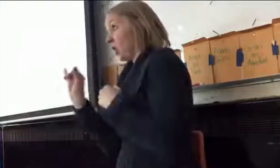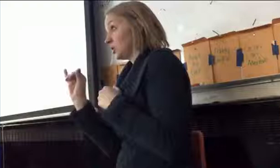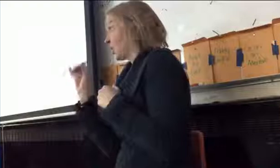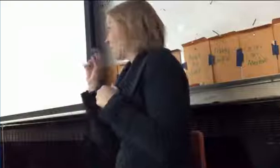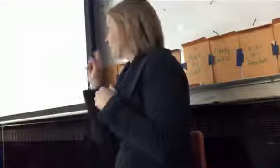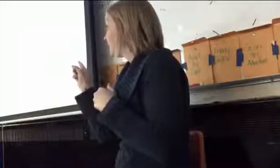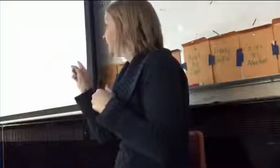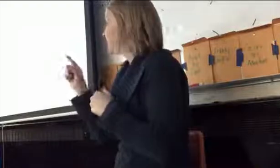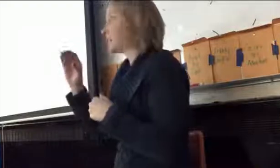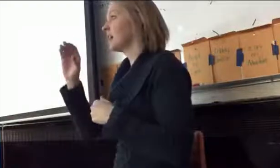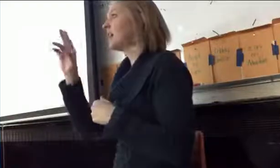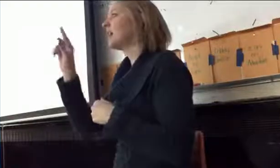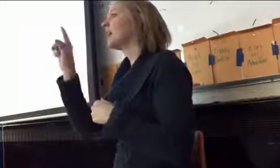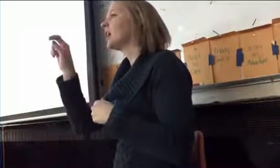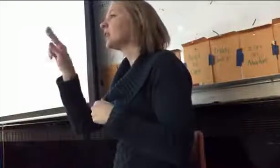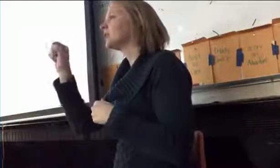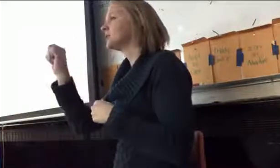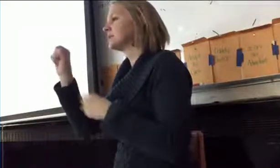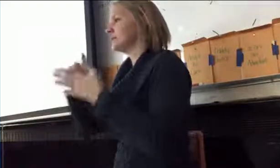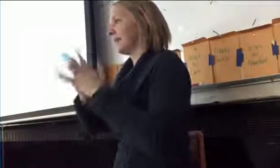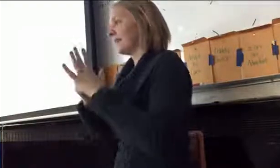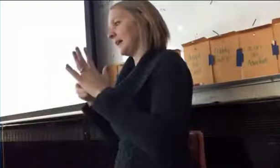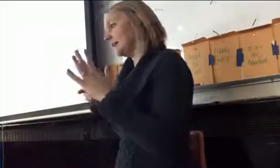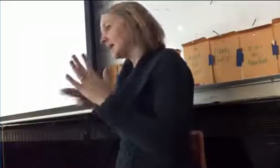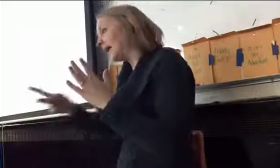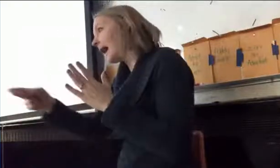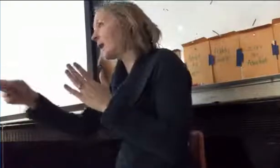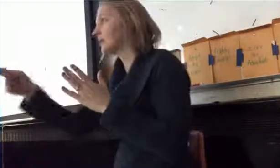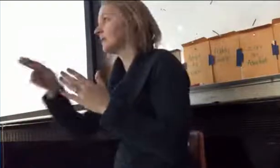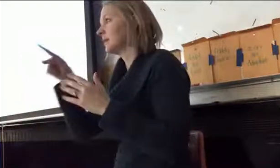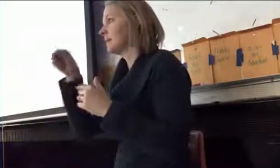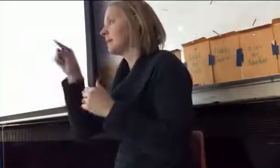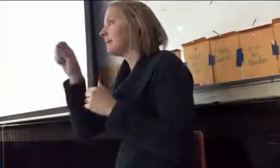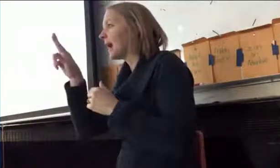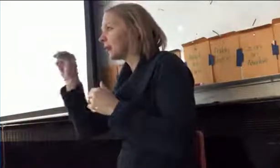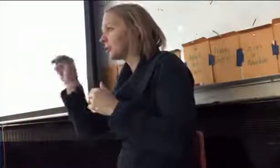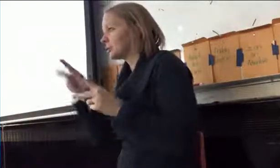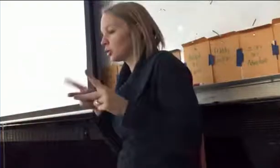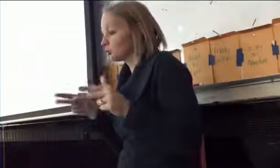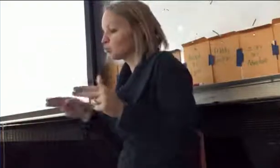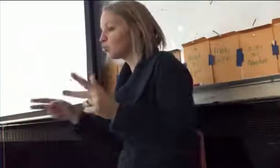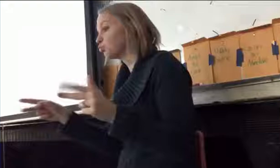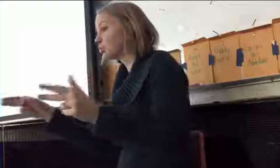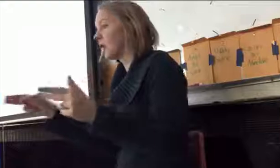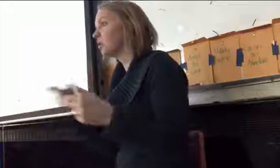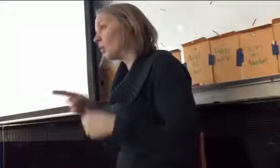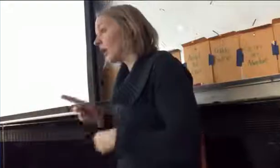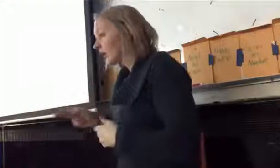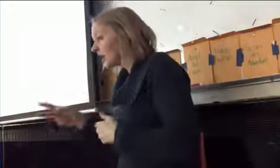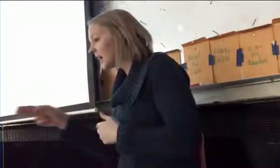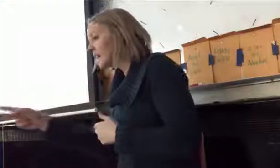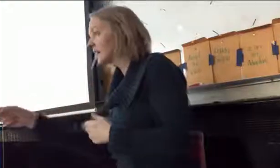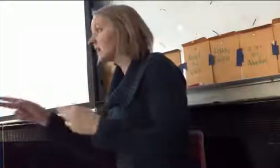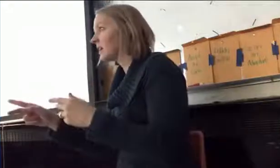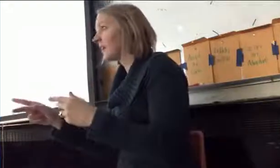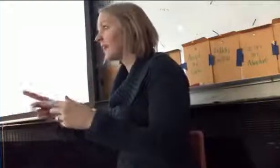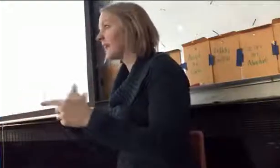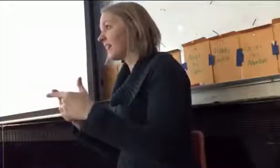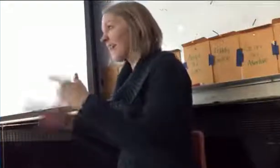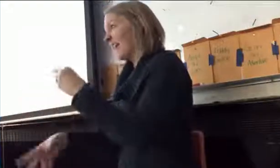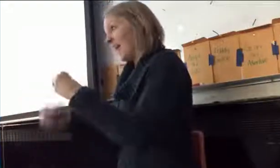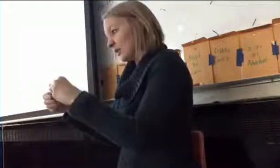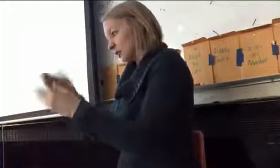the cutters. Basically, they're going to cut out the pattern for these shirts. Well, as they're cutting and they're getting scraps, they're just throwing